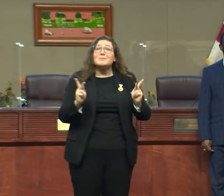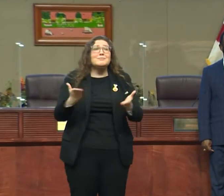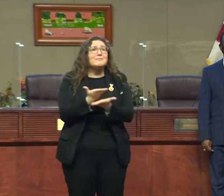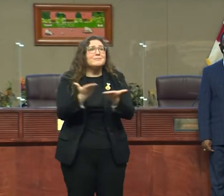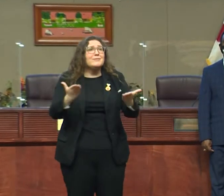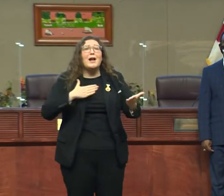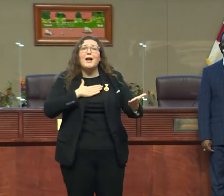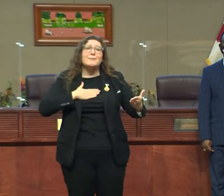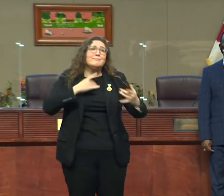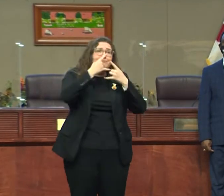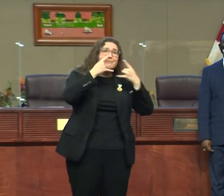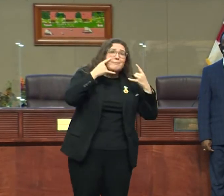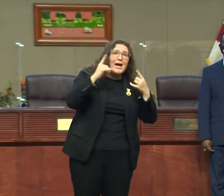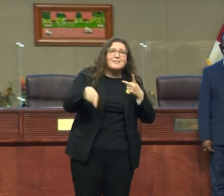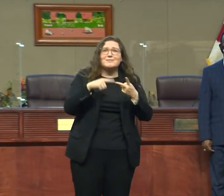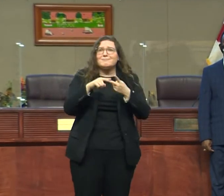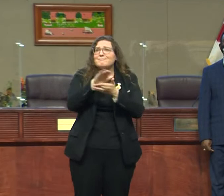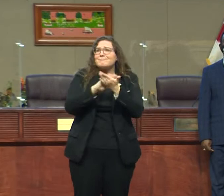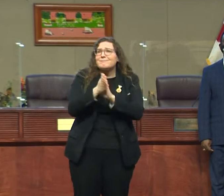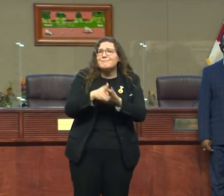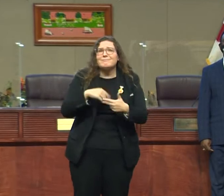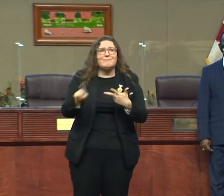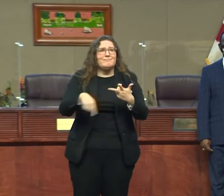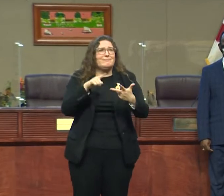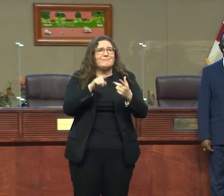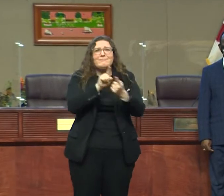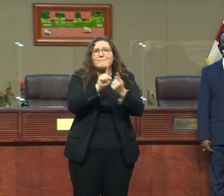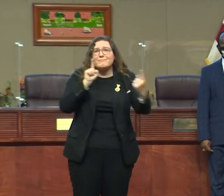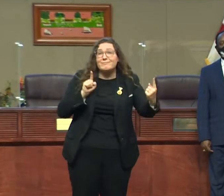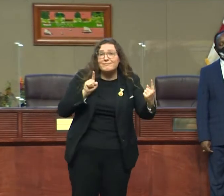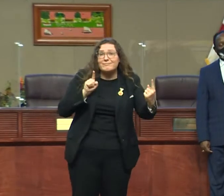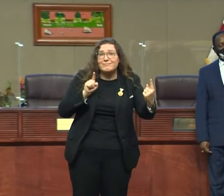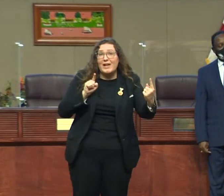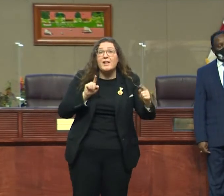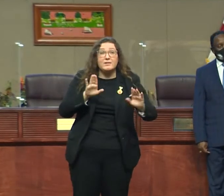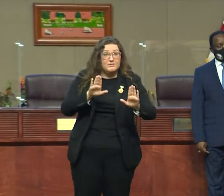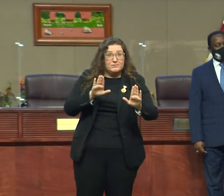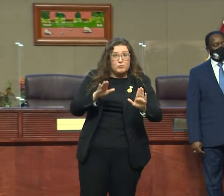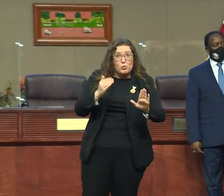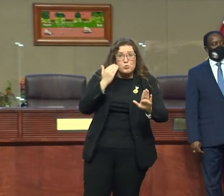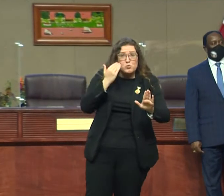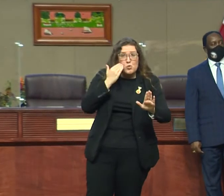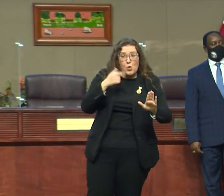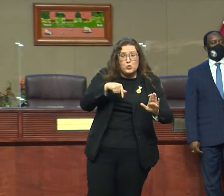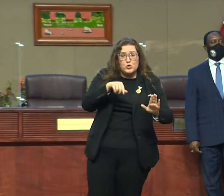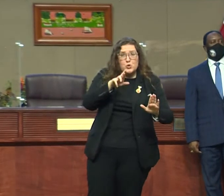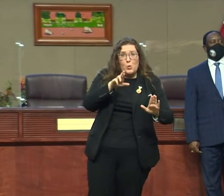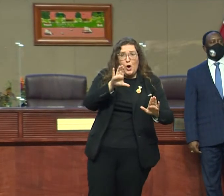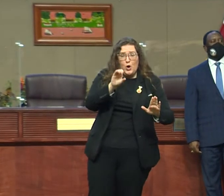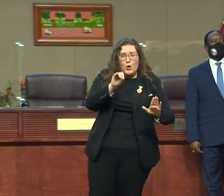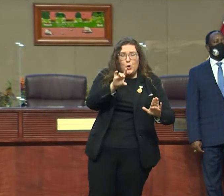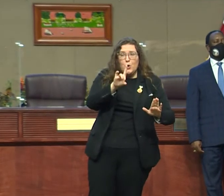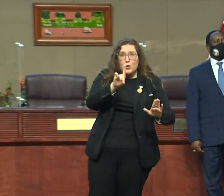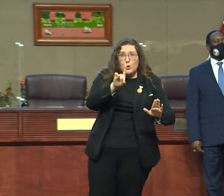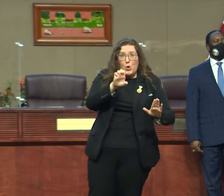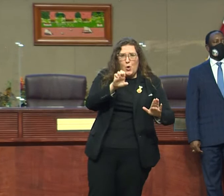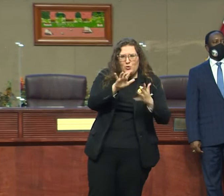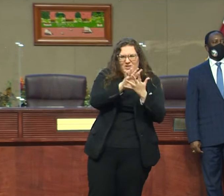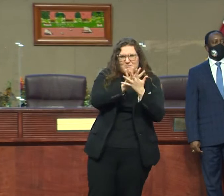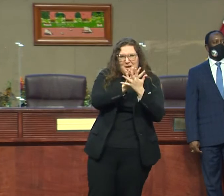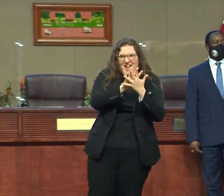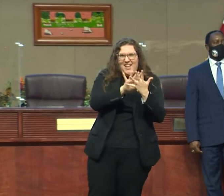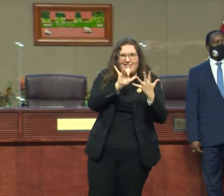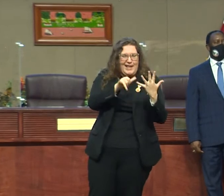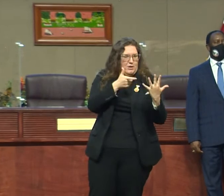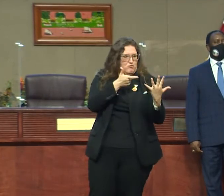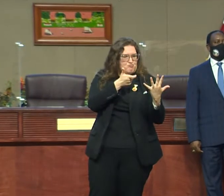wash your hands. Bring your second QR code for the second dosage, and for the link initiative, we will